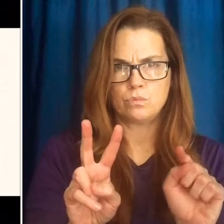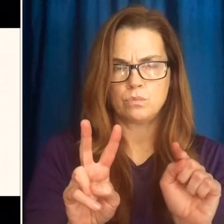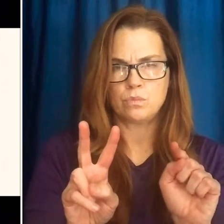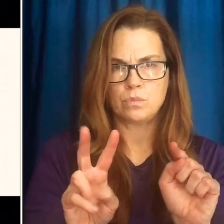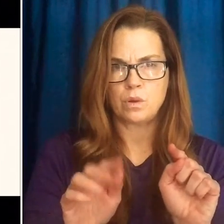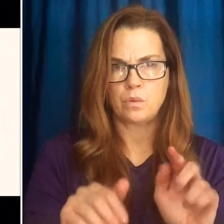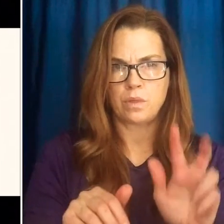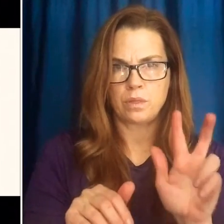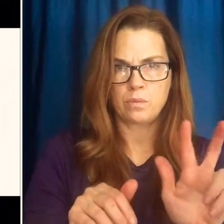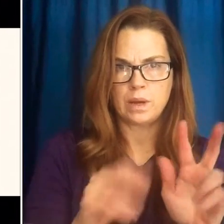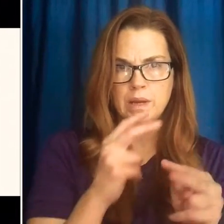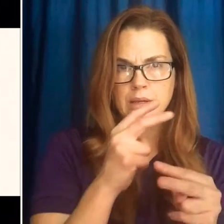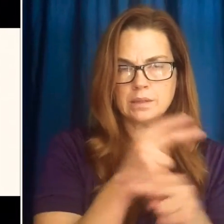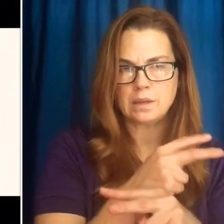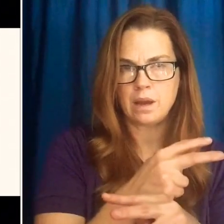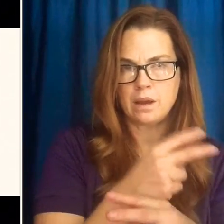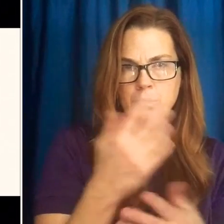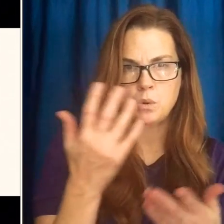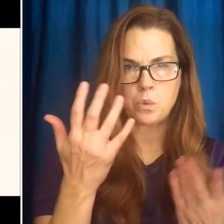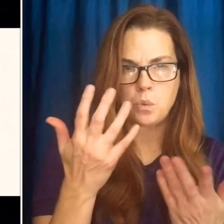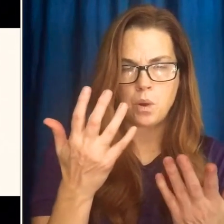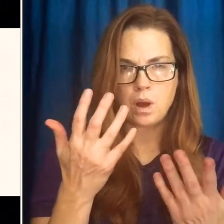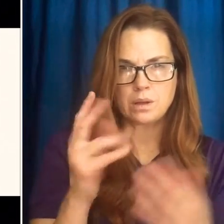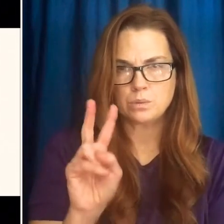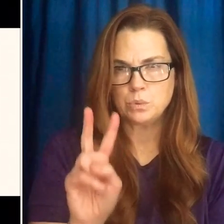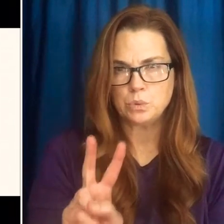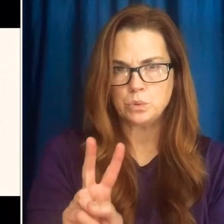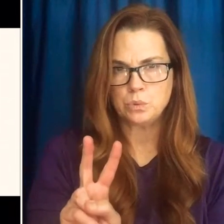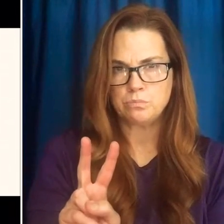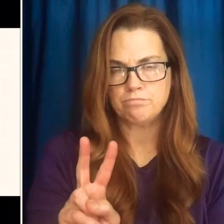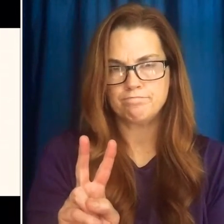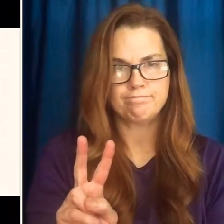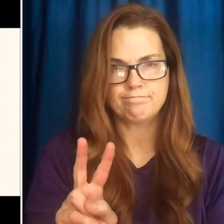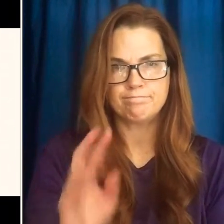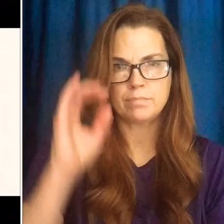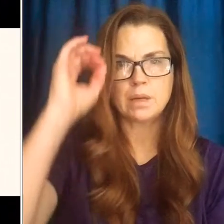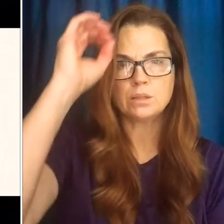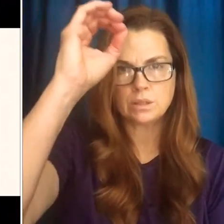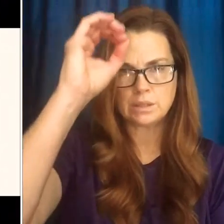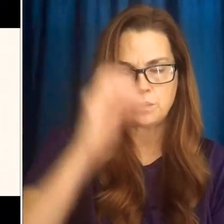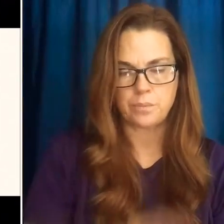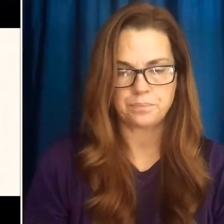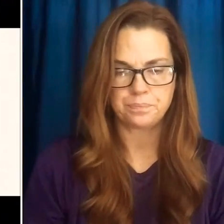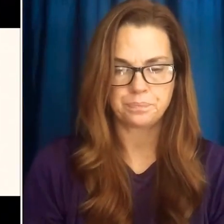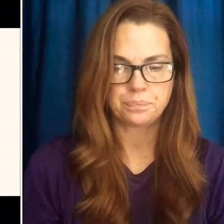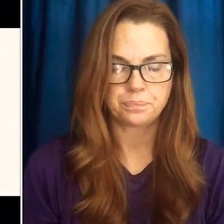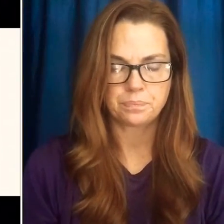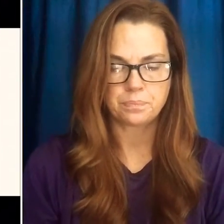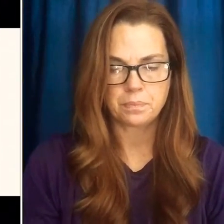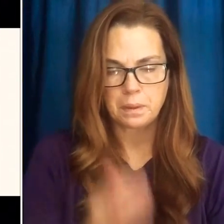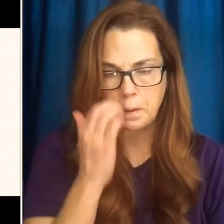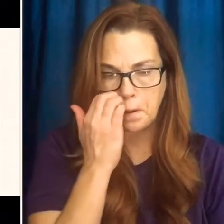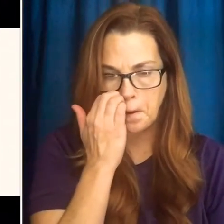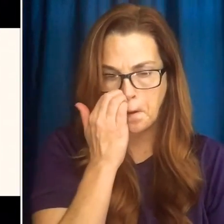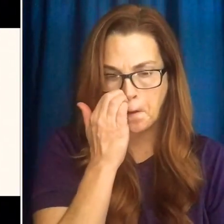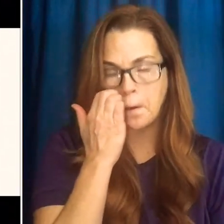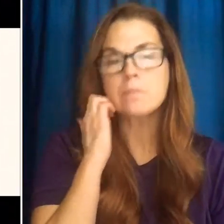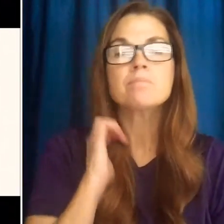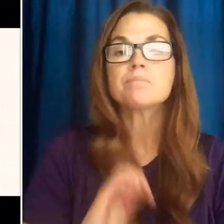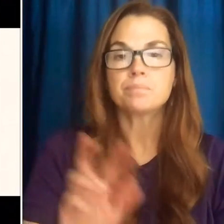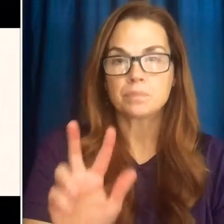is 0. 3 times 0 is 0. 2 minus 0 is